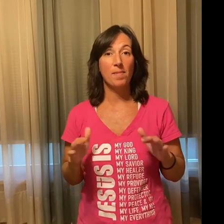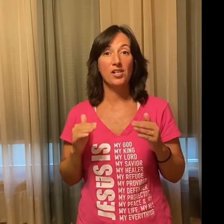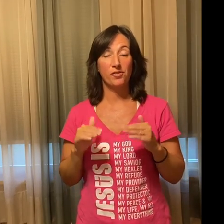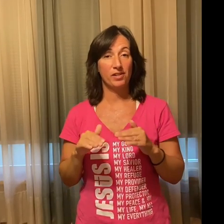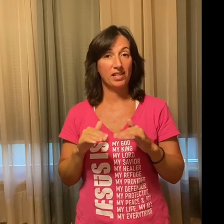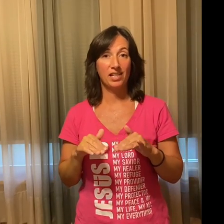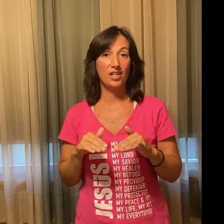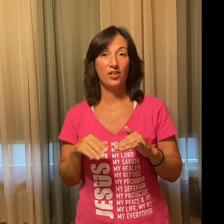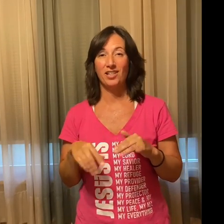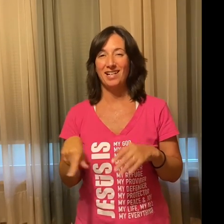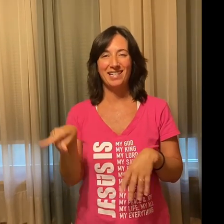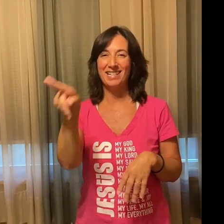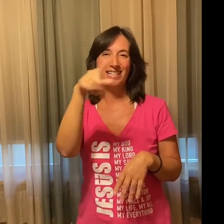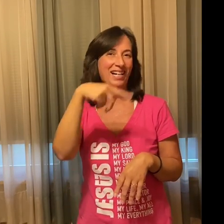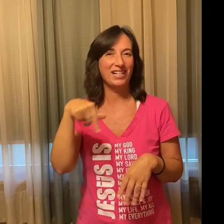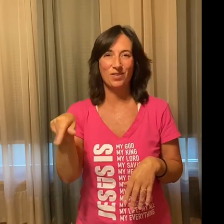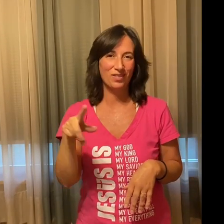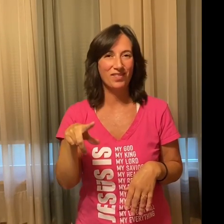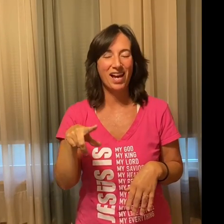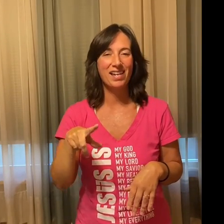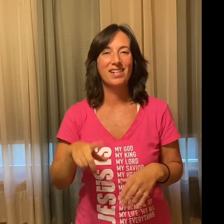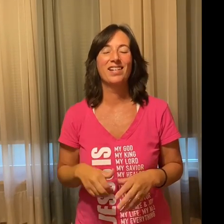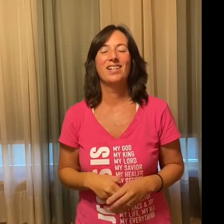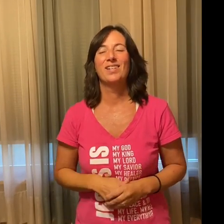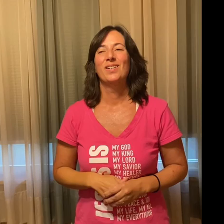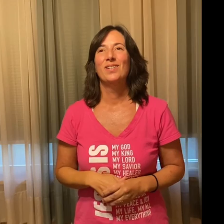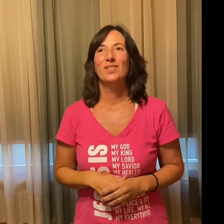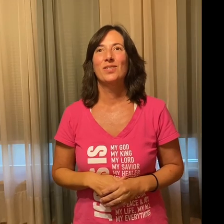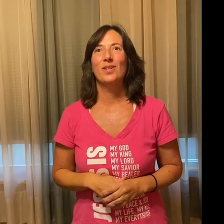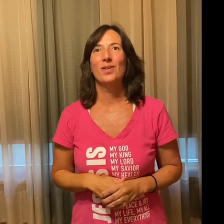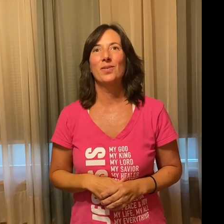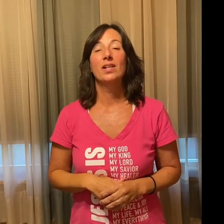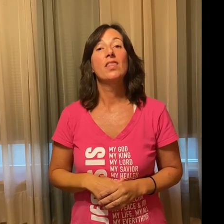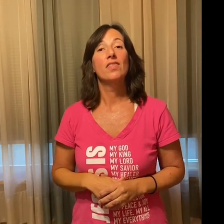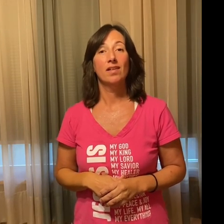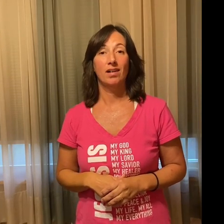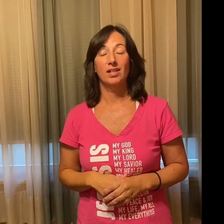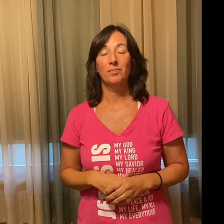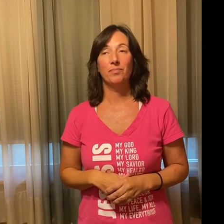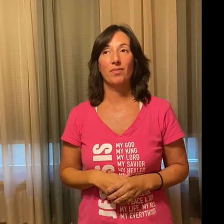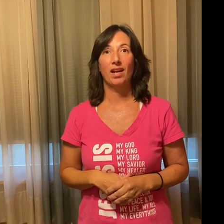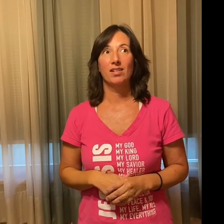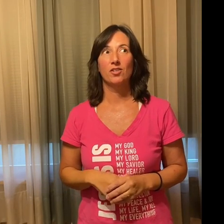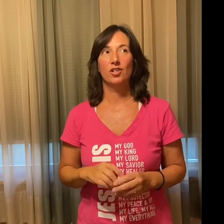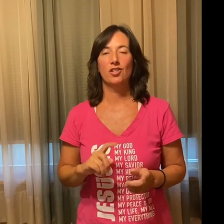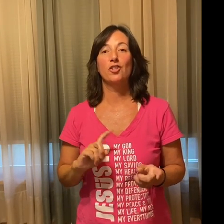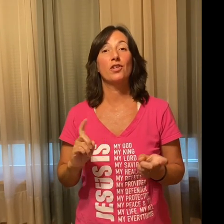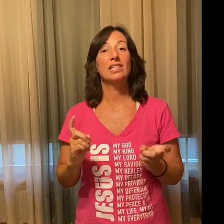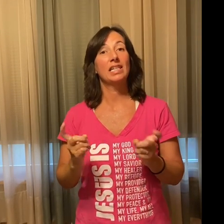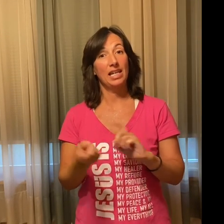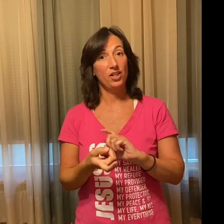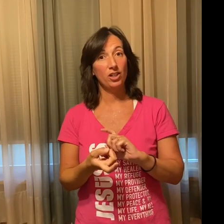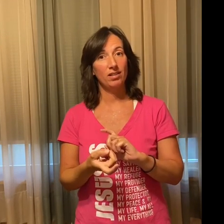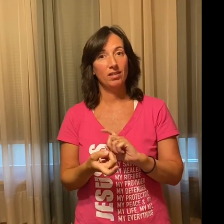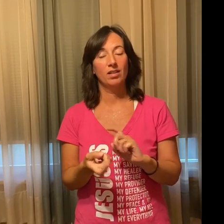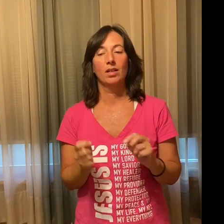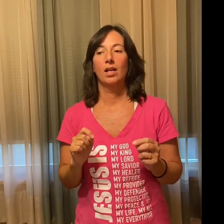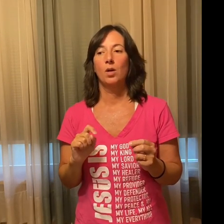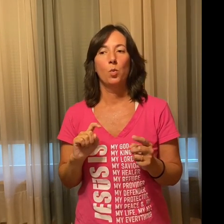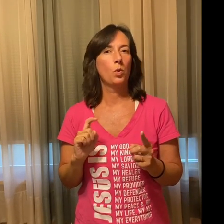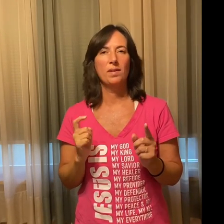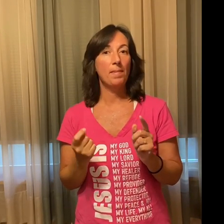Obviously, in my translation, I didn't sign all of that. So, because the